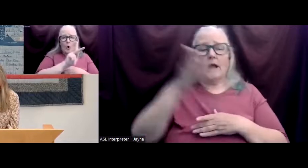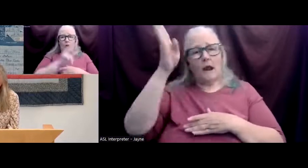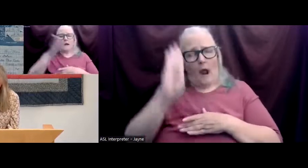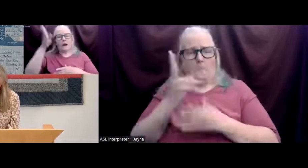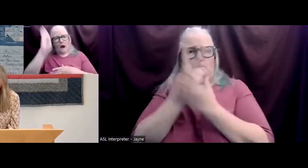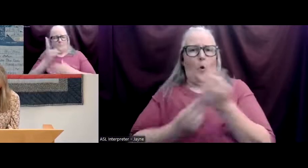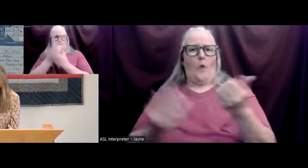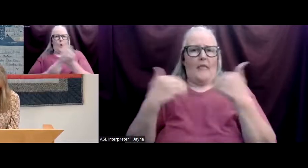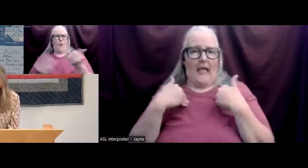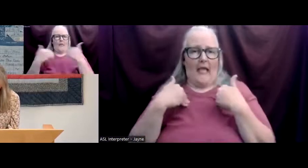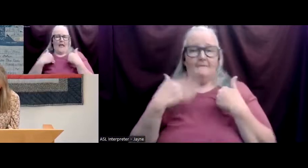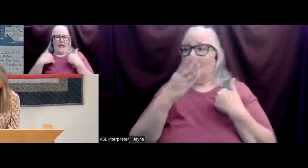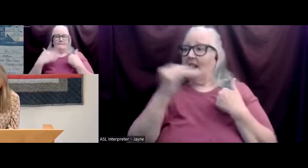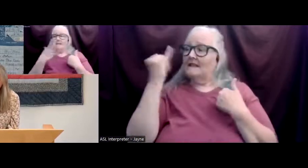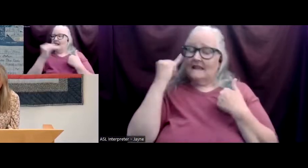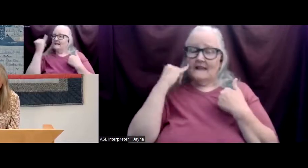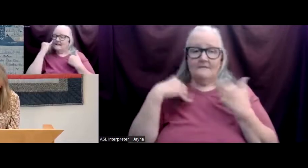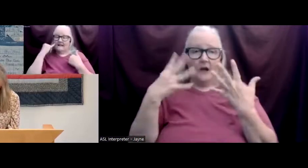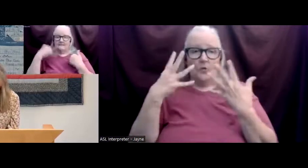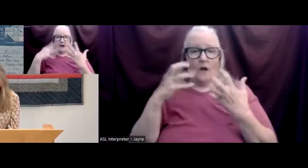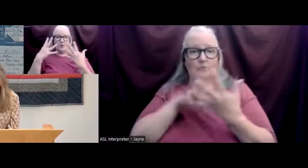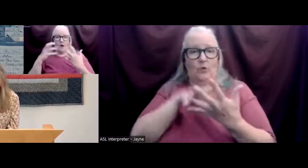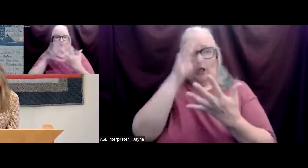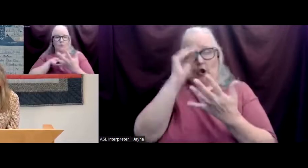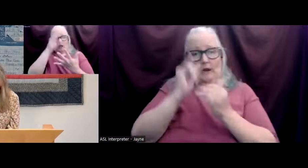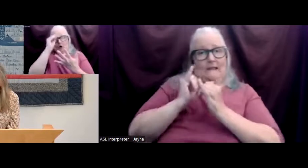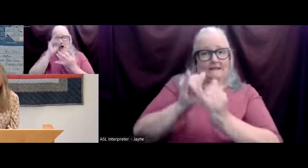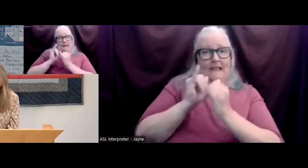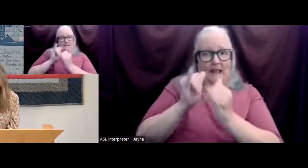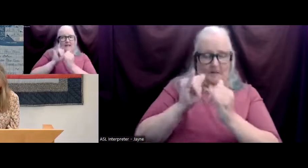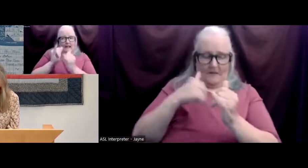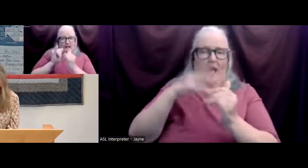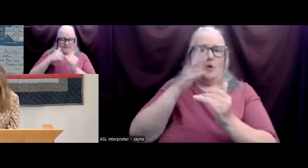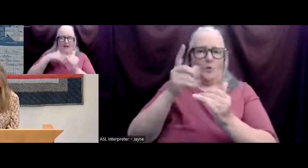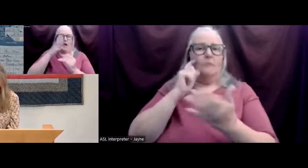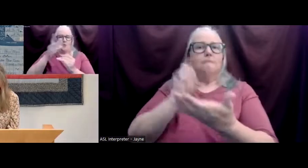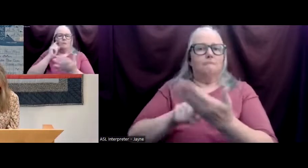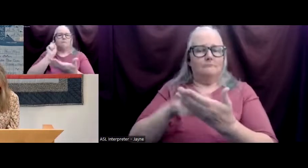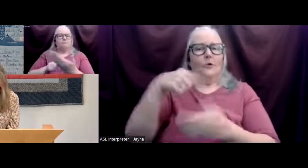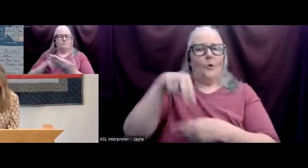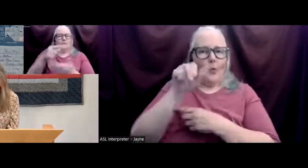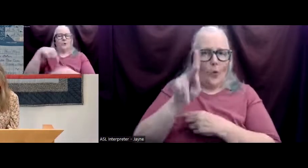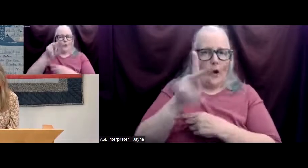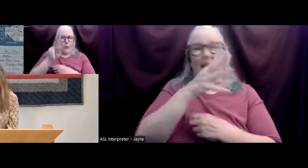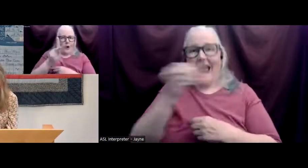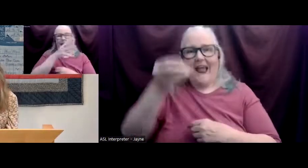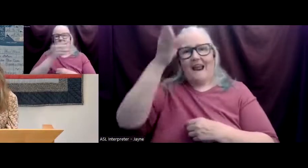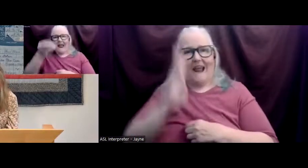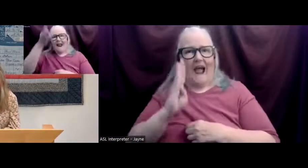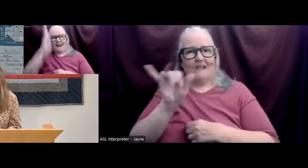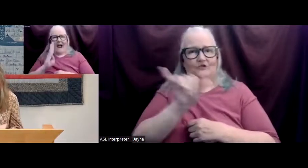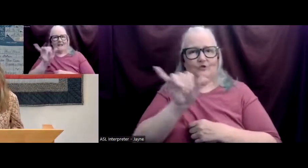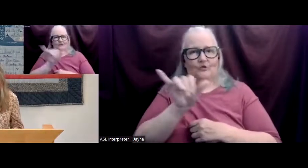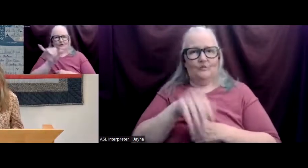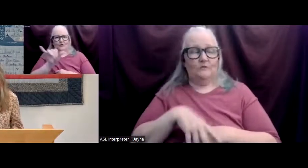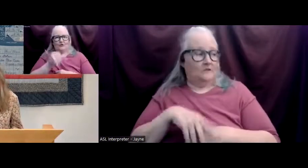if I wanted to devote my life to learning what they've learned, I'd find quarks and God just like they did. Do you think they're